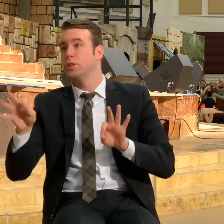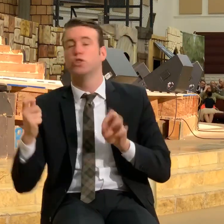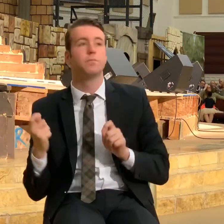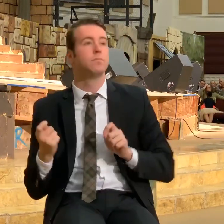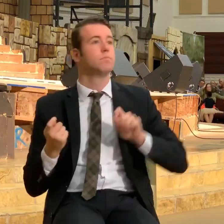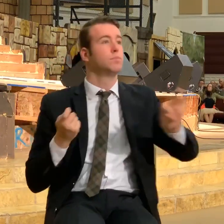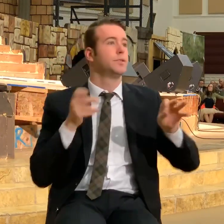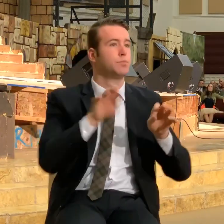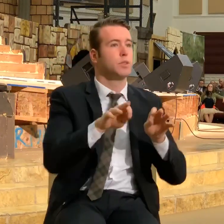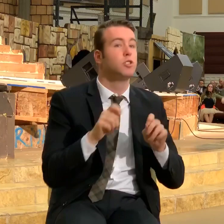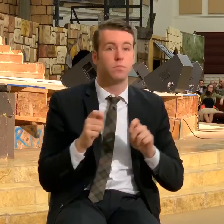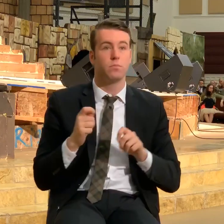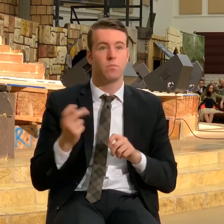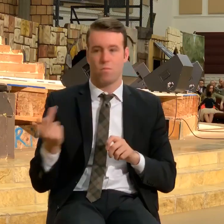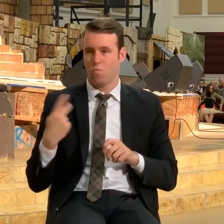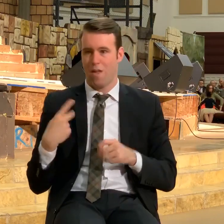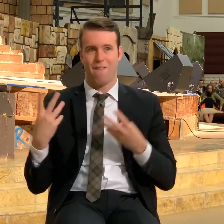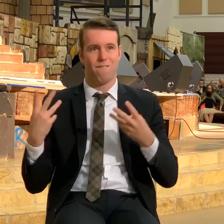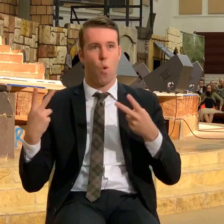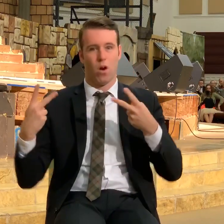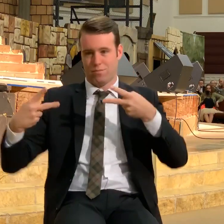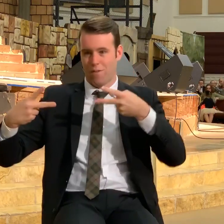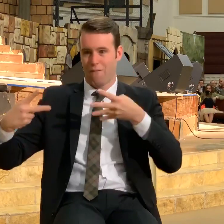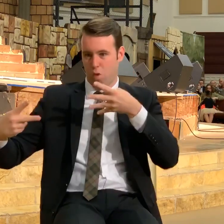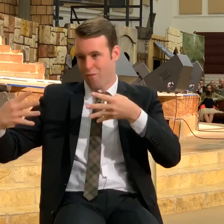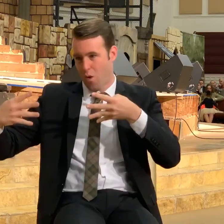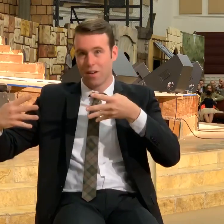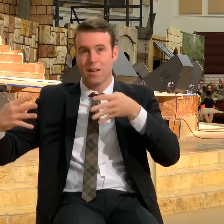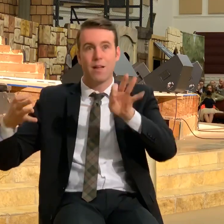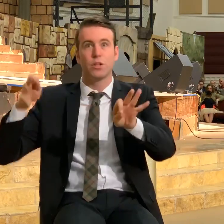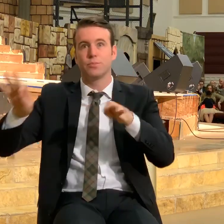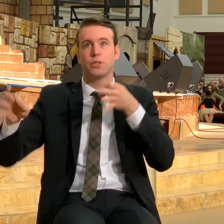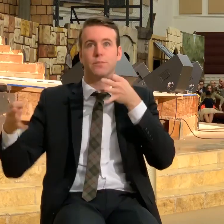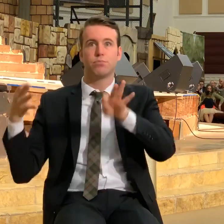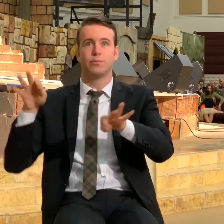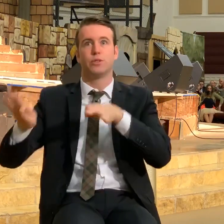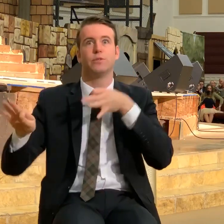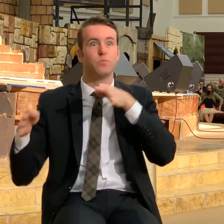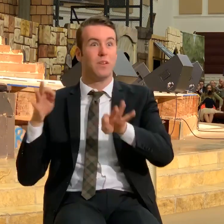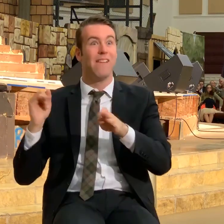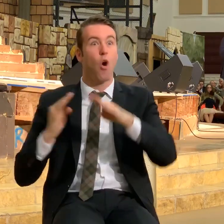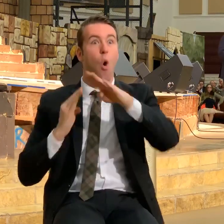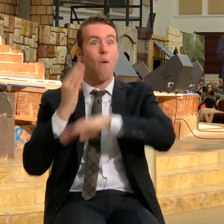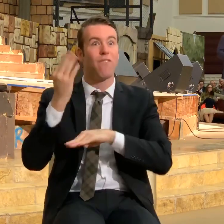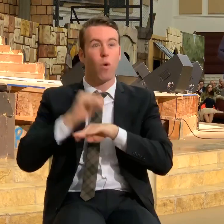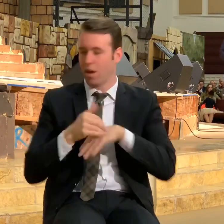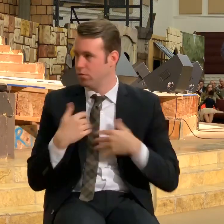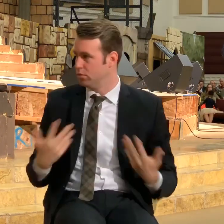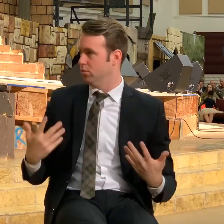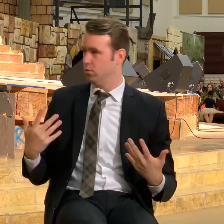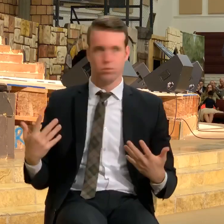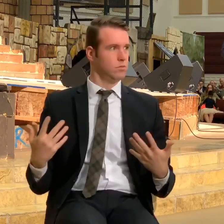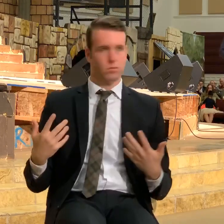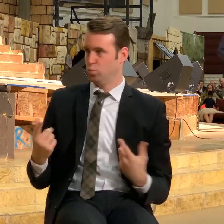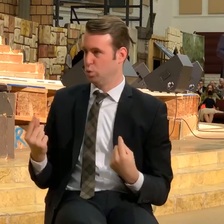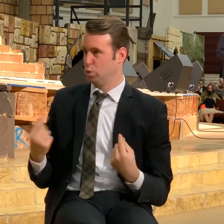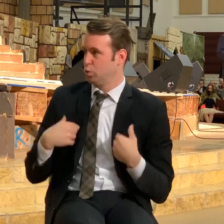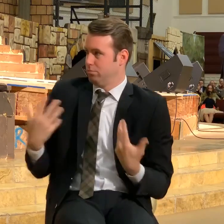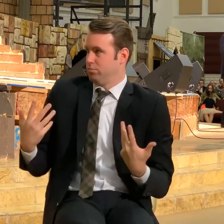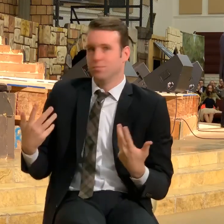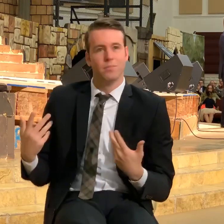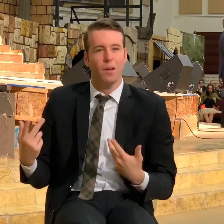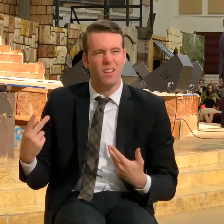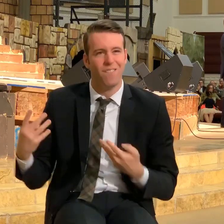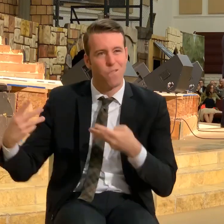I think we had like four sermons total that we could preach. If the revival went over, God forbid, we didn't know what we was going to preach.